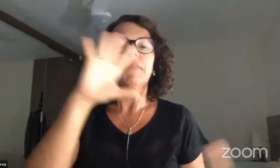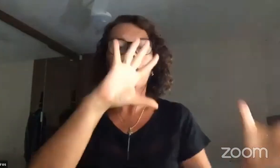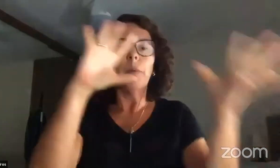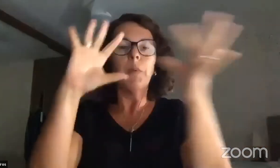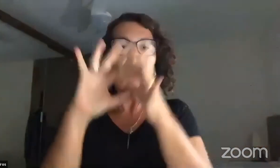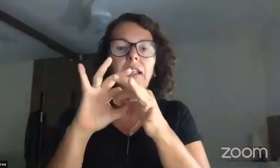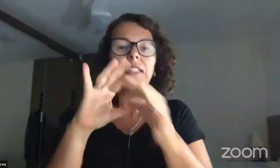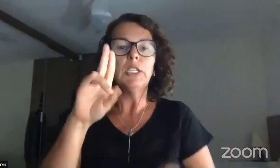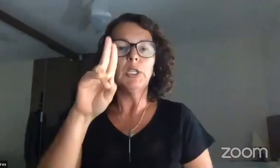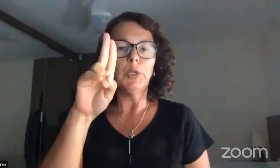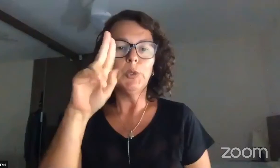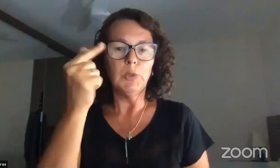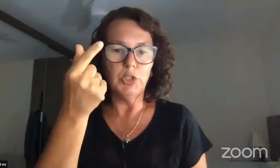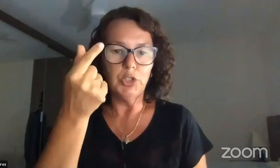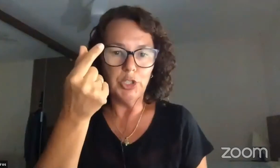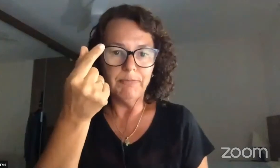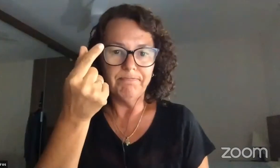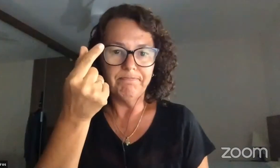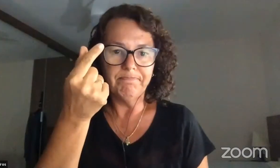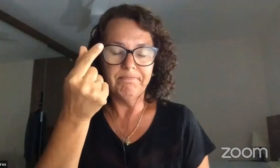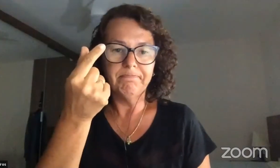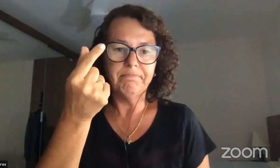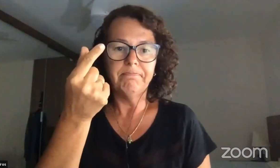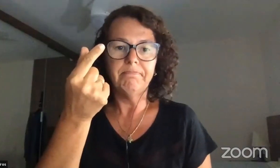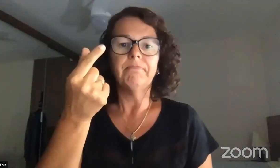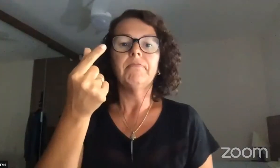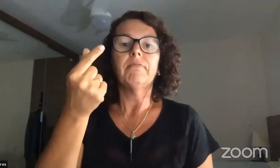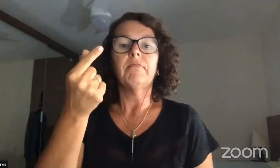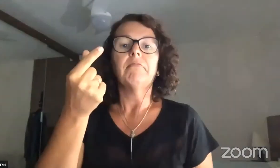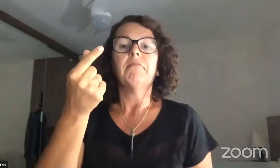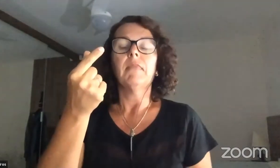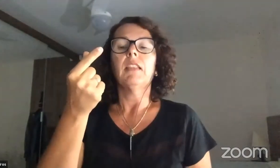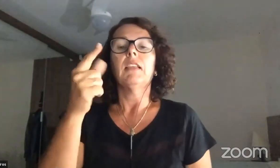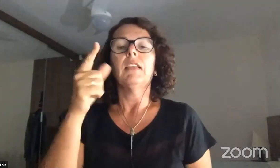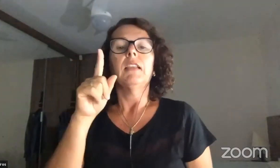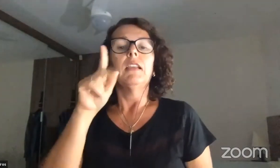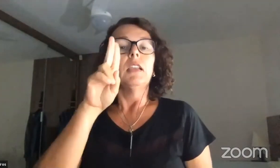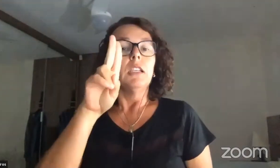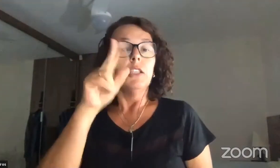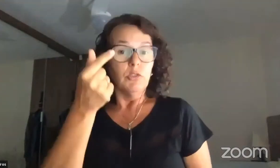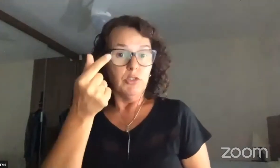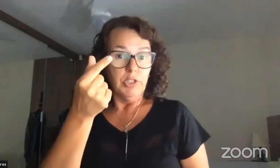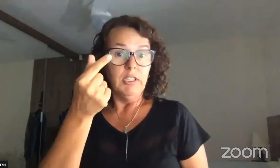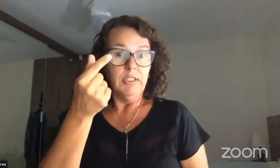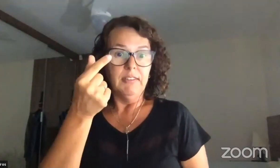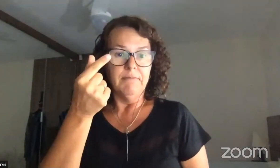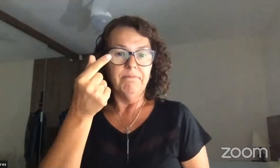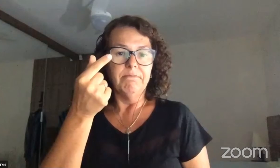So the first question is related to UG, Universal Grammar.